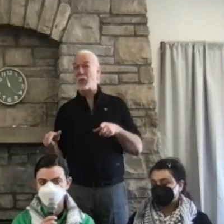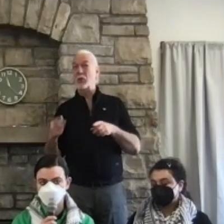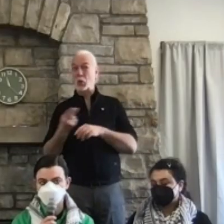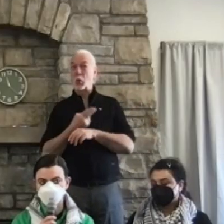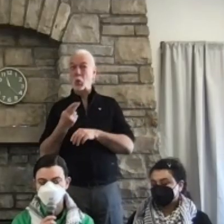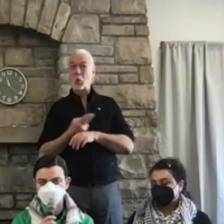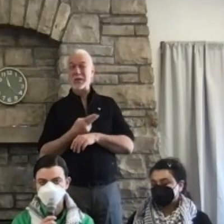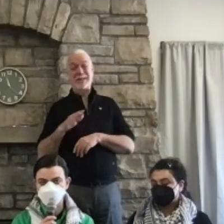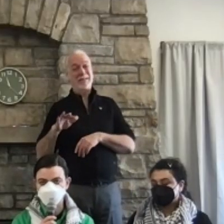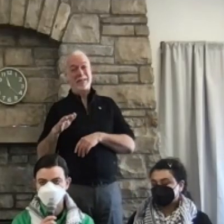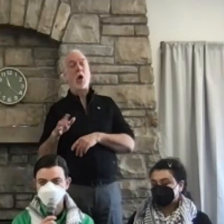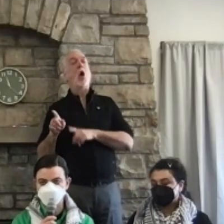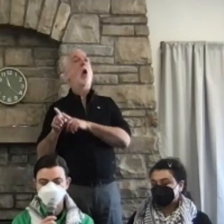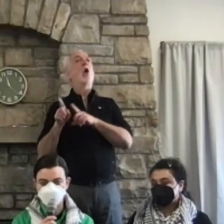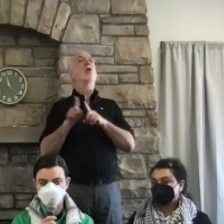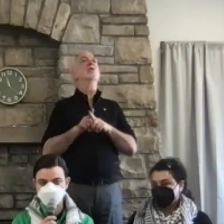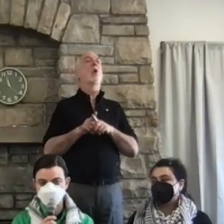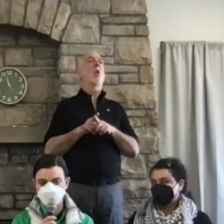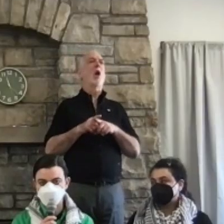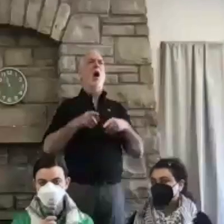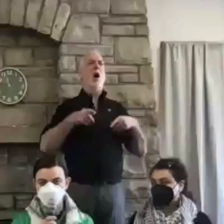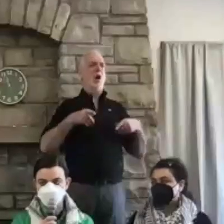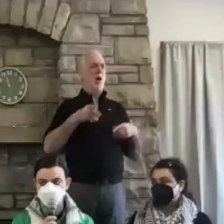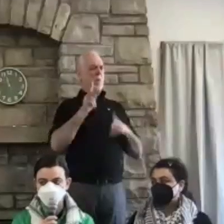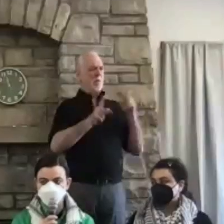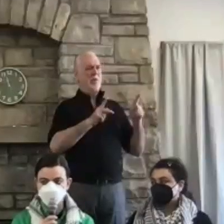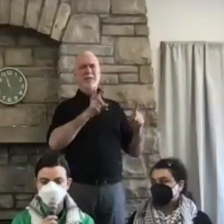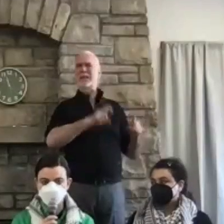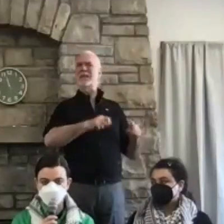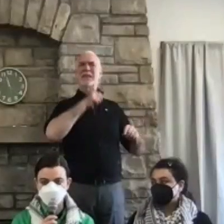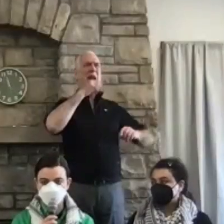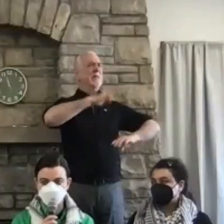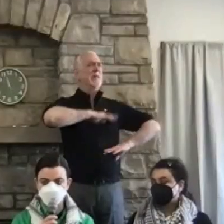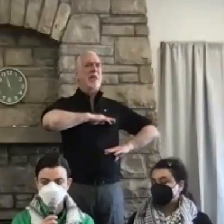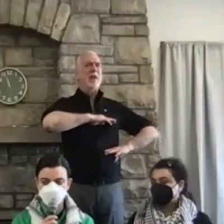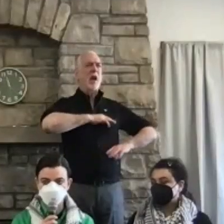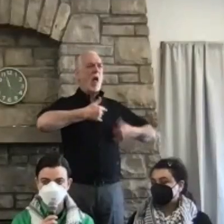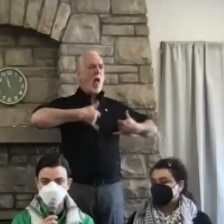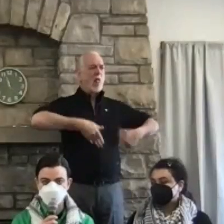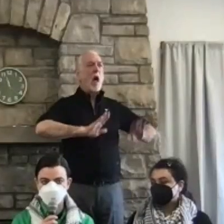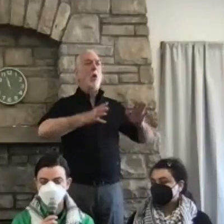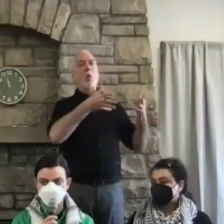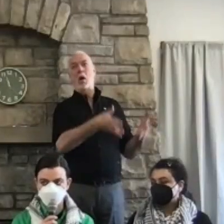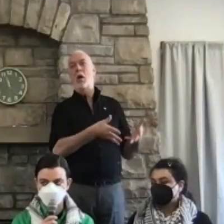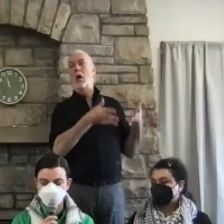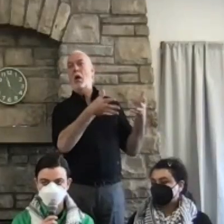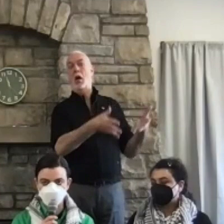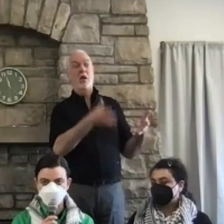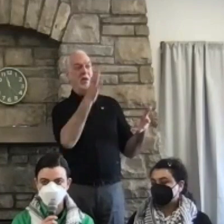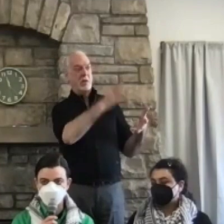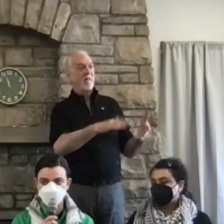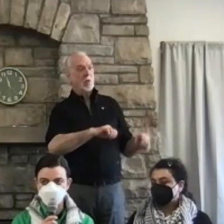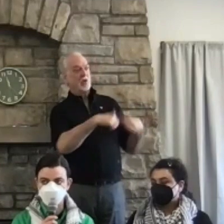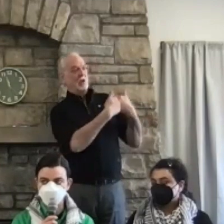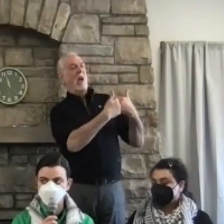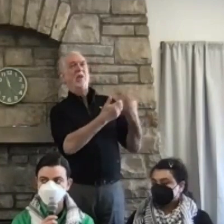Erin was talking about, allowing conditions to exist where people's needs are not met and allowing that to go unchallenged. And when